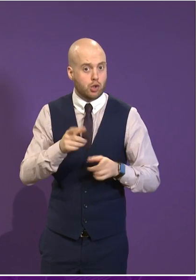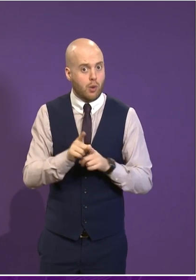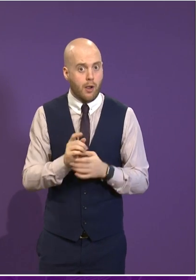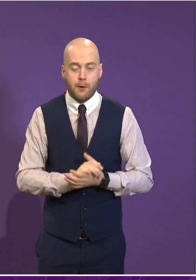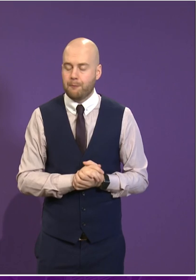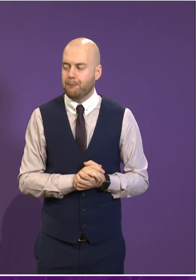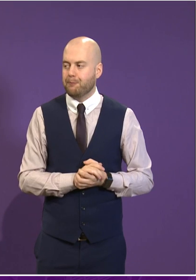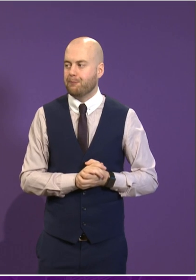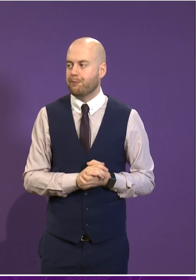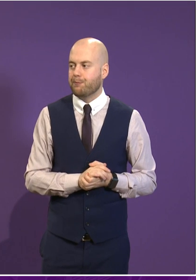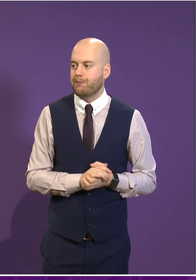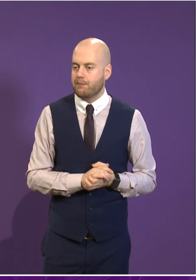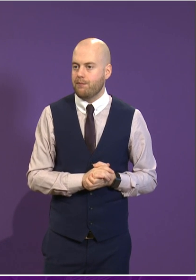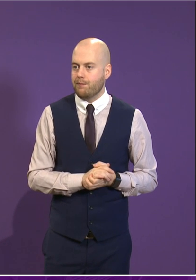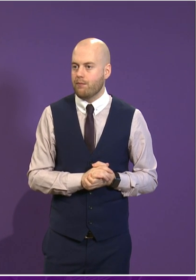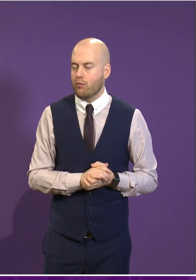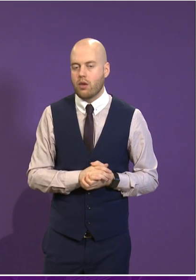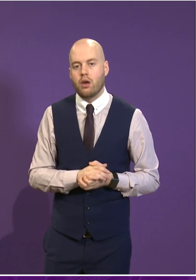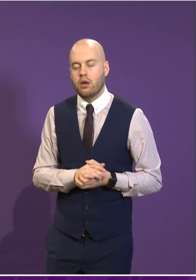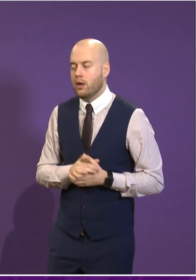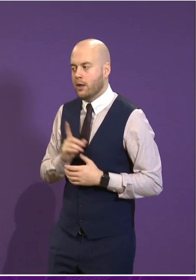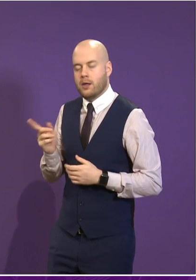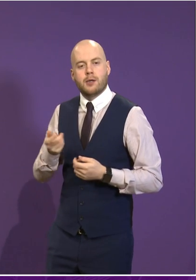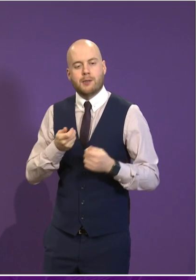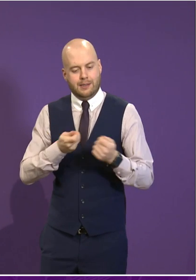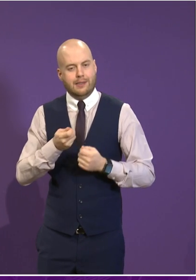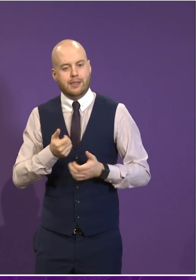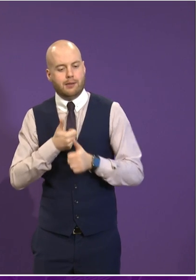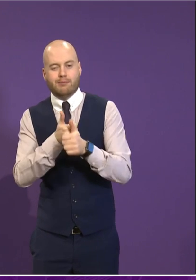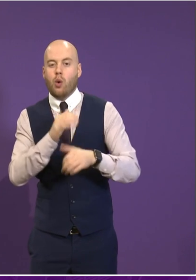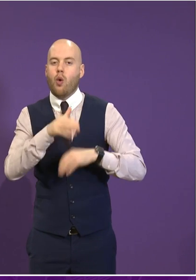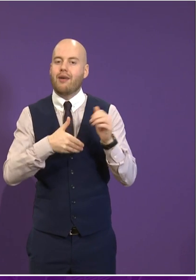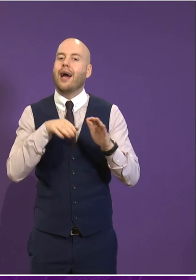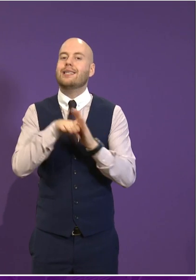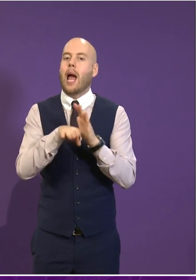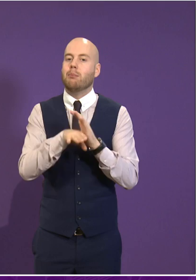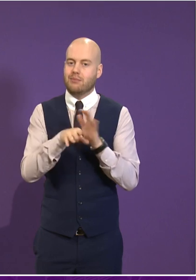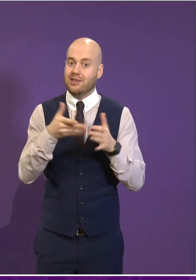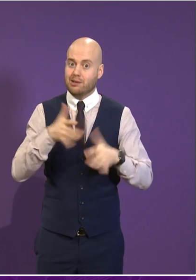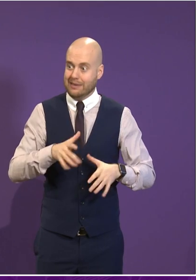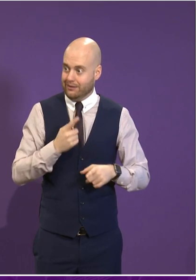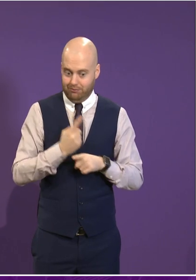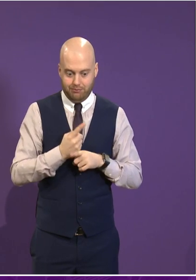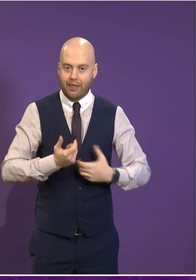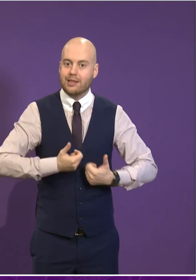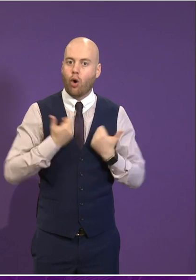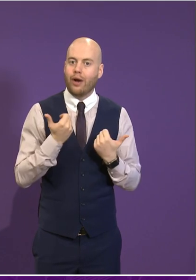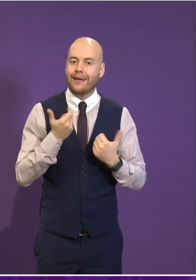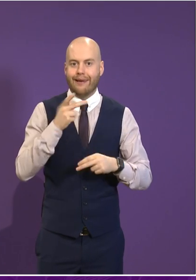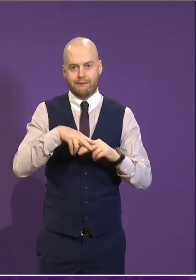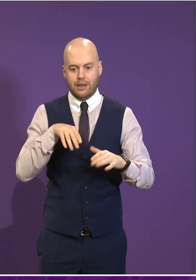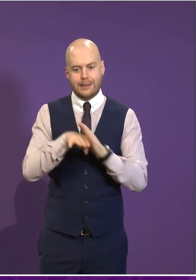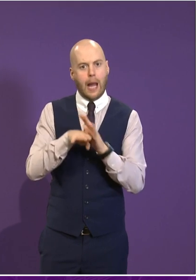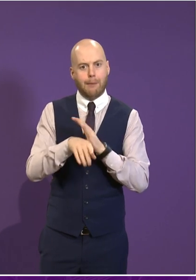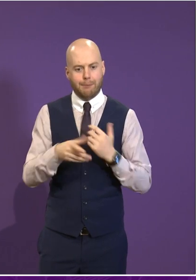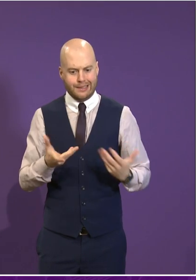that Annie Wales had brought up this morning as well is about exams and being able to do exams in BSL if English isn't your first language. So